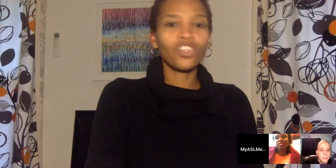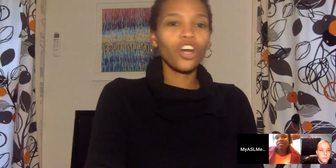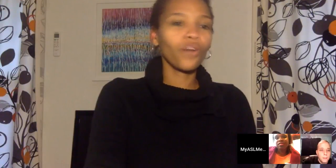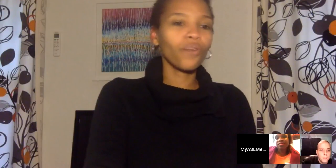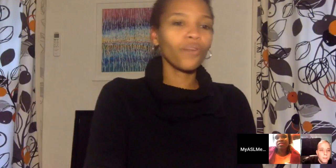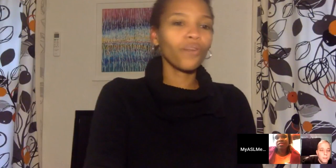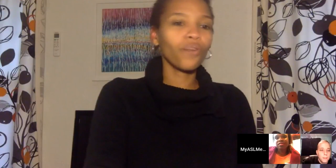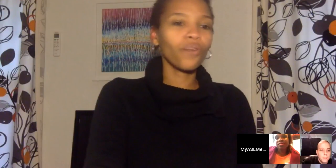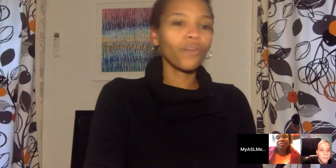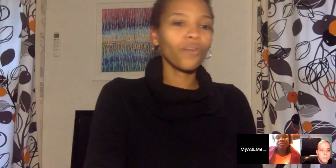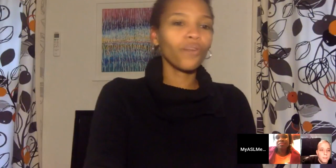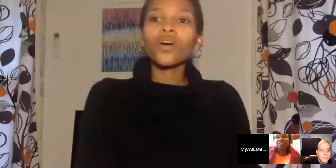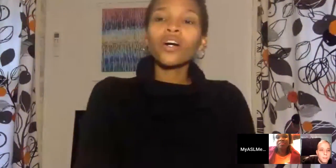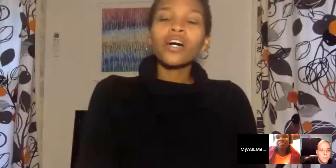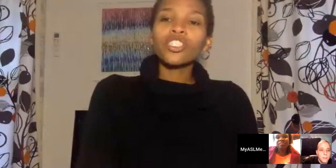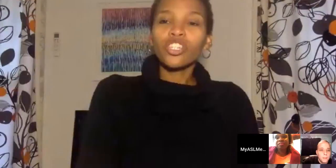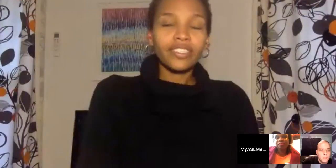No, she doesn't.